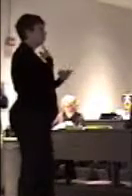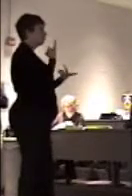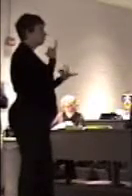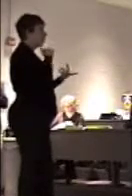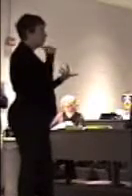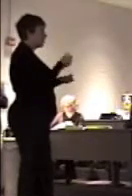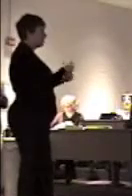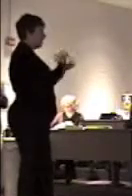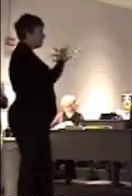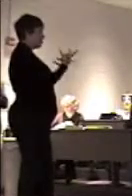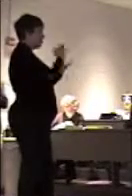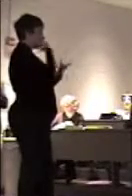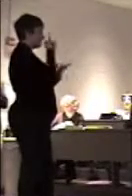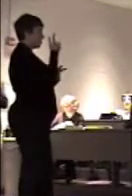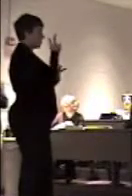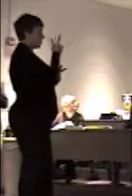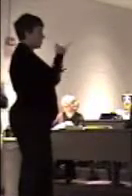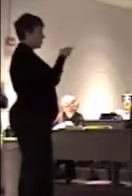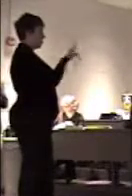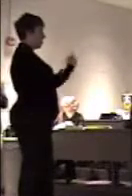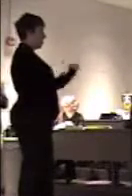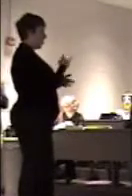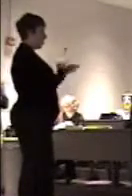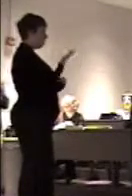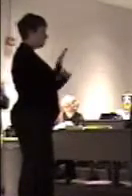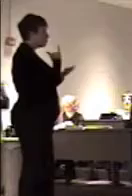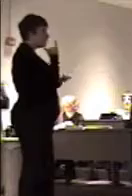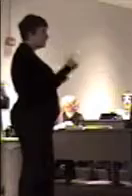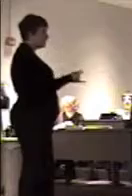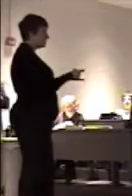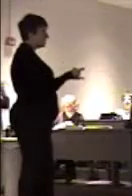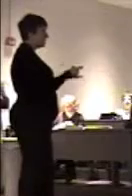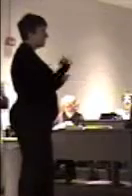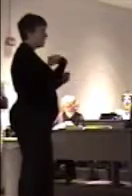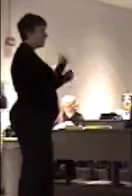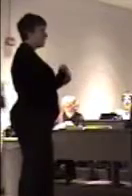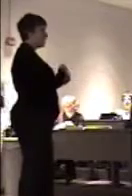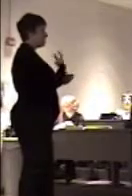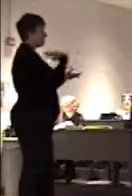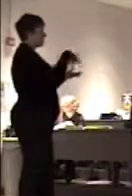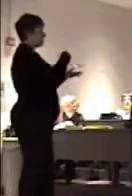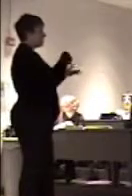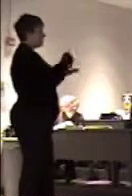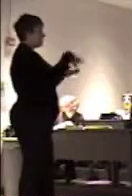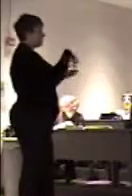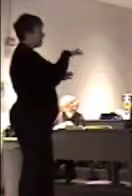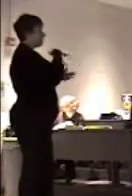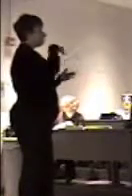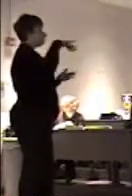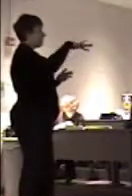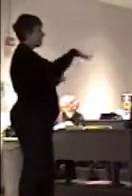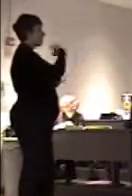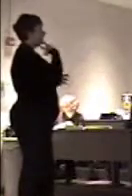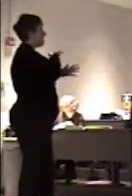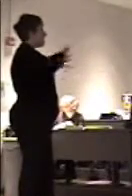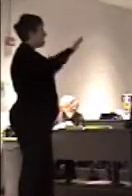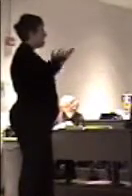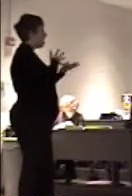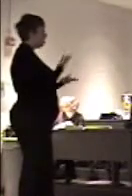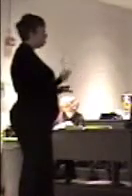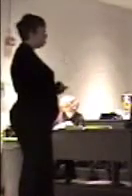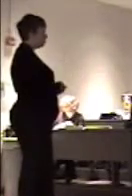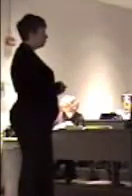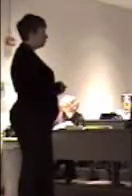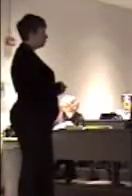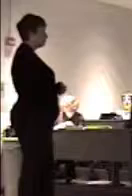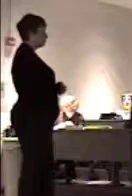There wasn't a lot to the art. It really wasn't. Let's make some kata up. Let's dance around and say hi-ya.